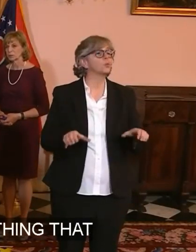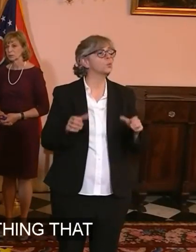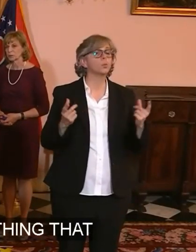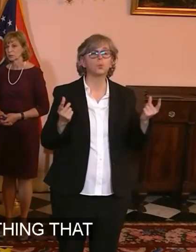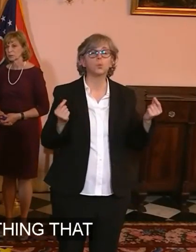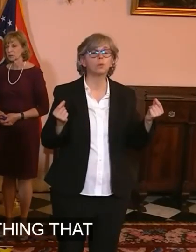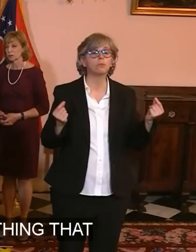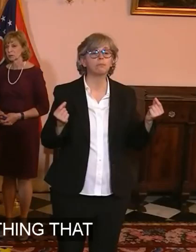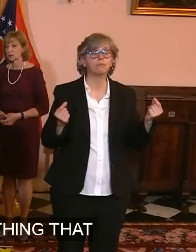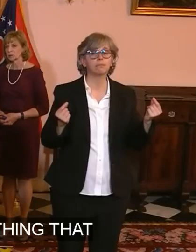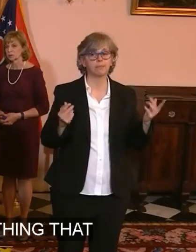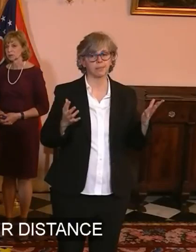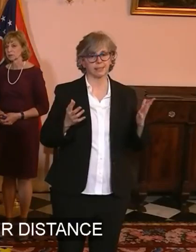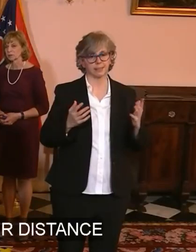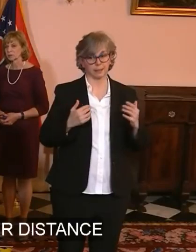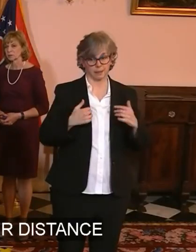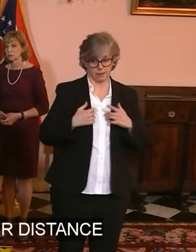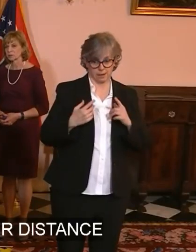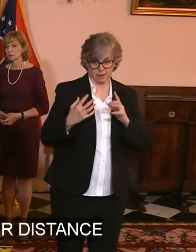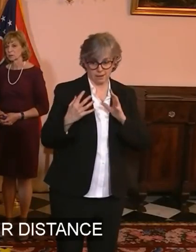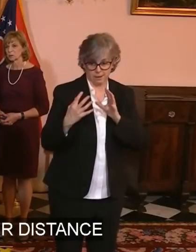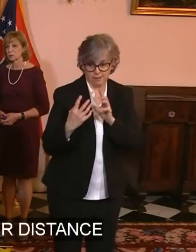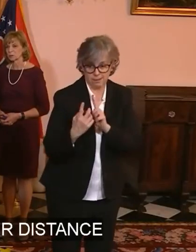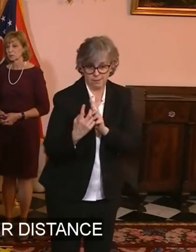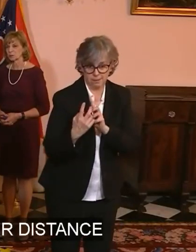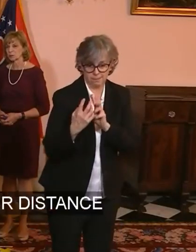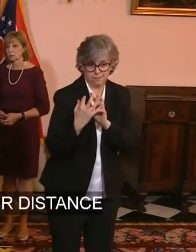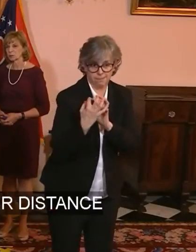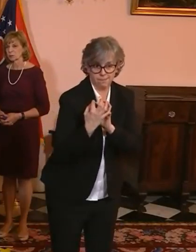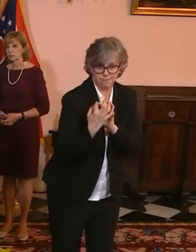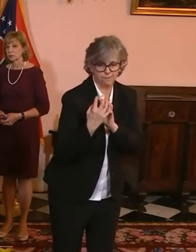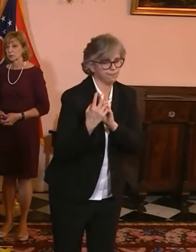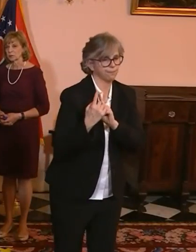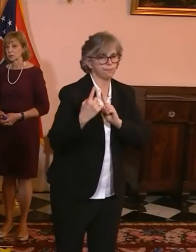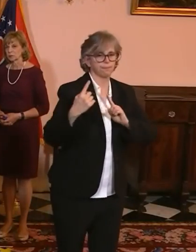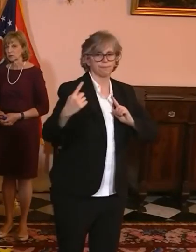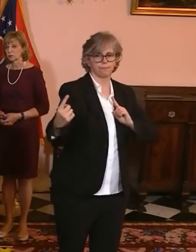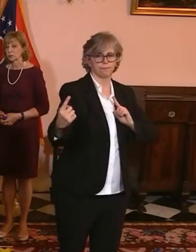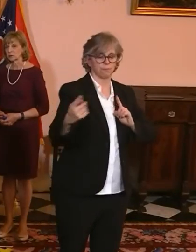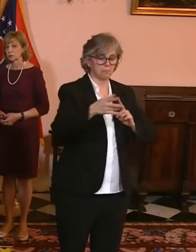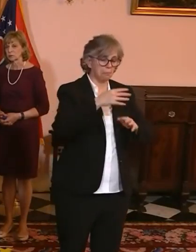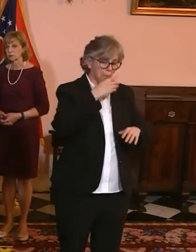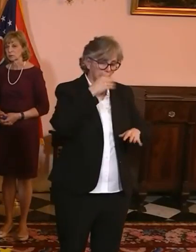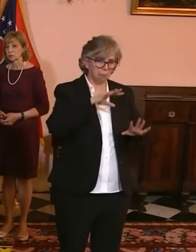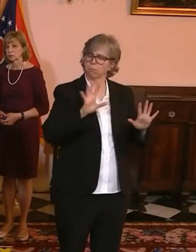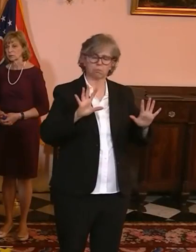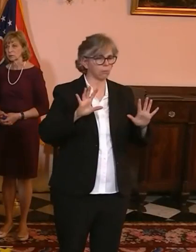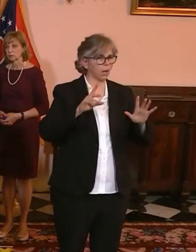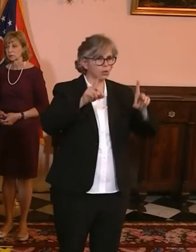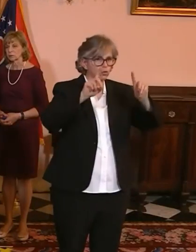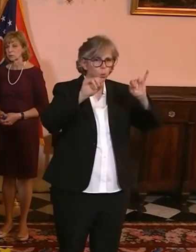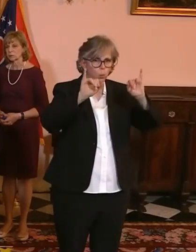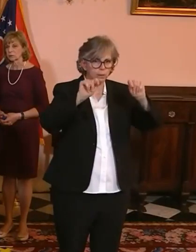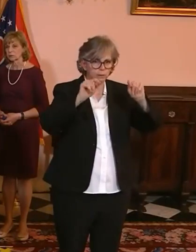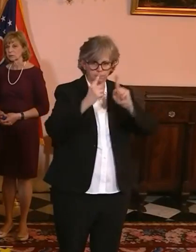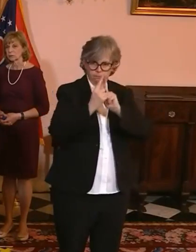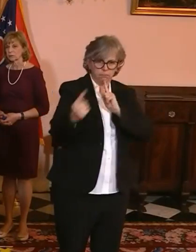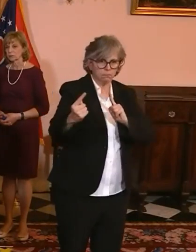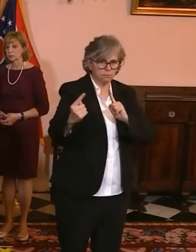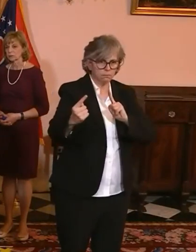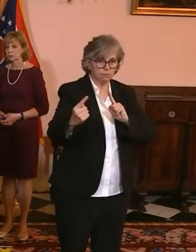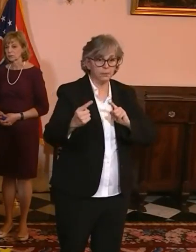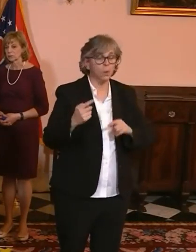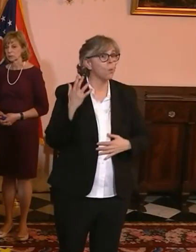about, or even someone you don't even know, because the idea of the community spread not only creates